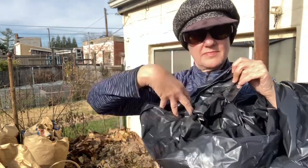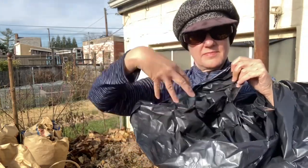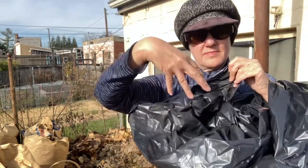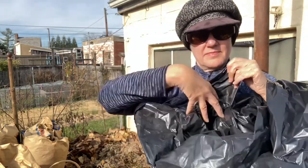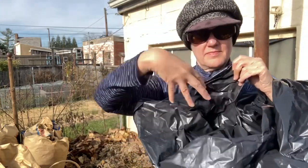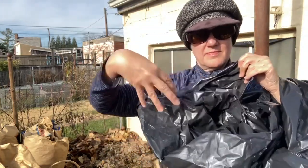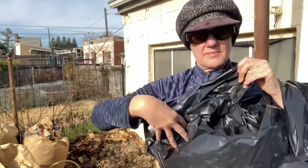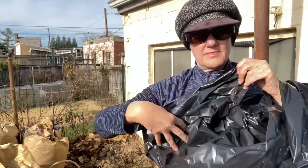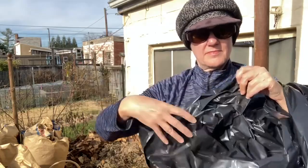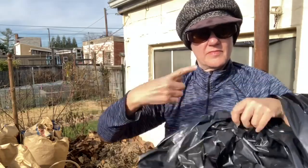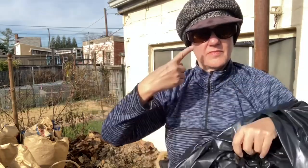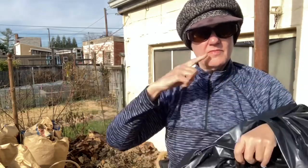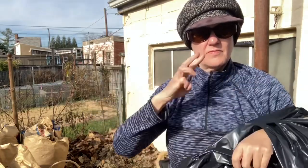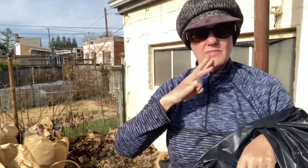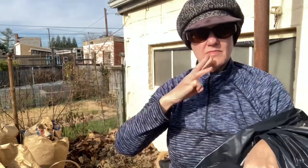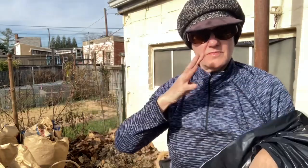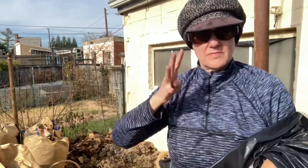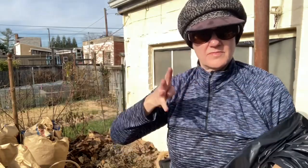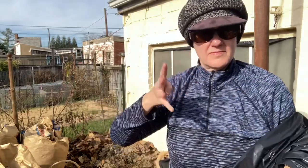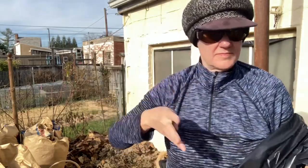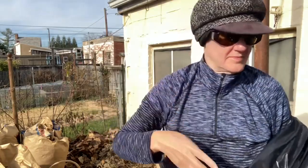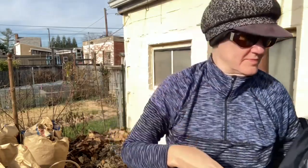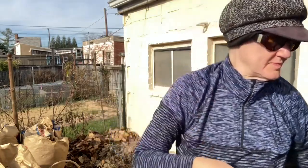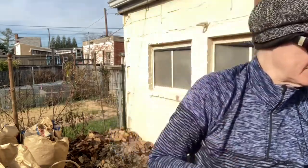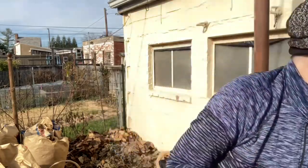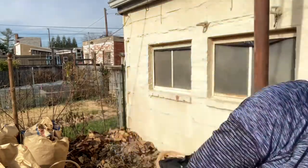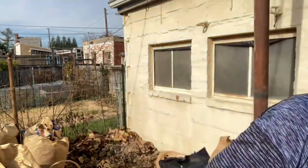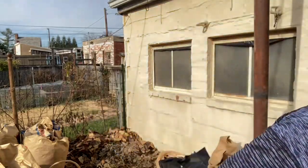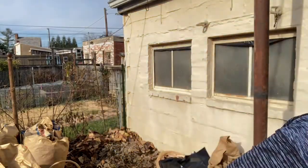Now you need to poke holes in the bottom because you want the water to be able to drain out.